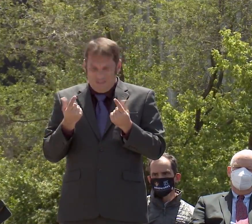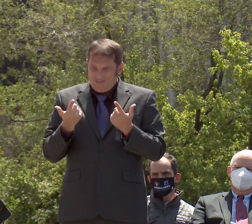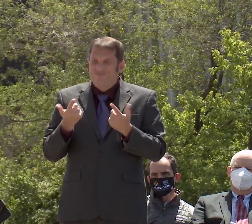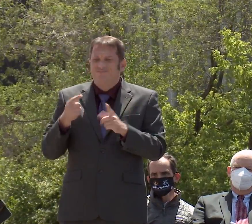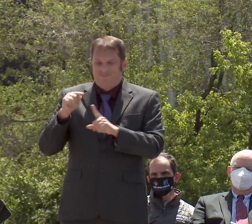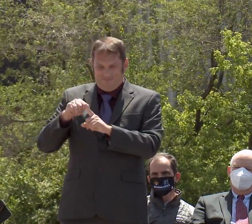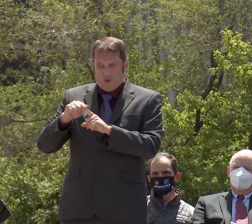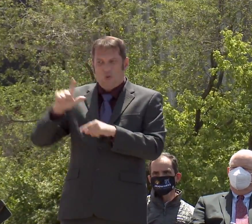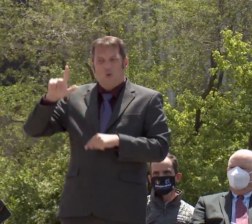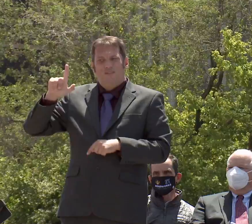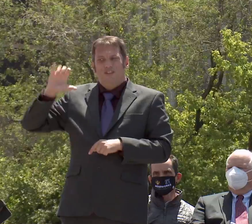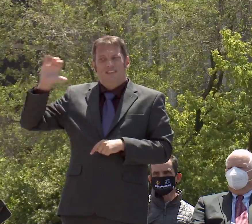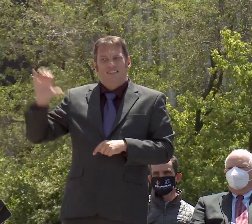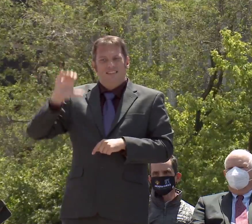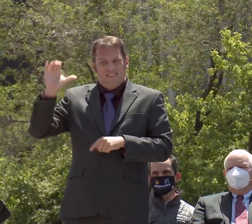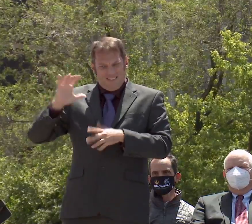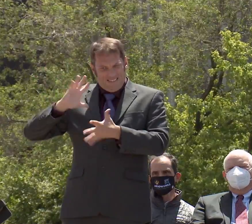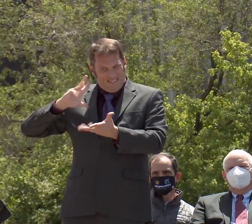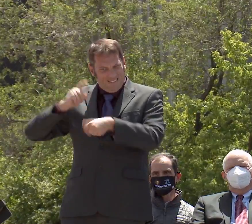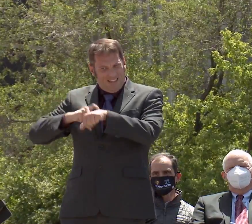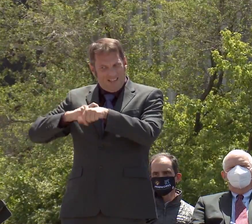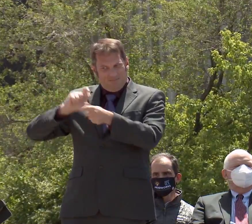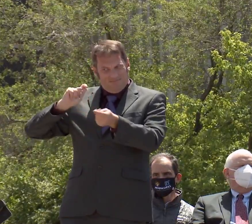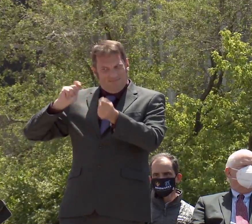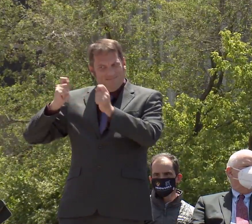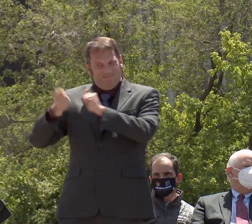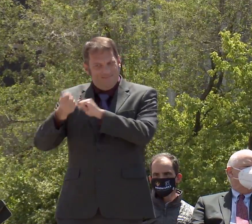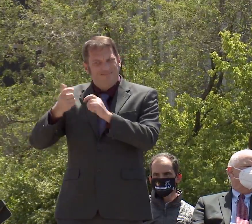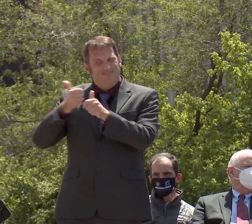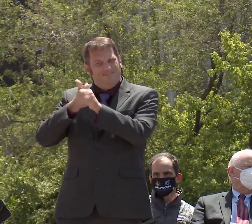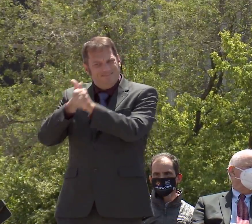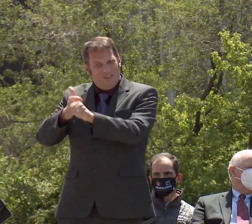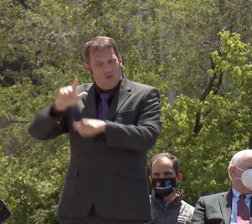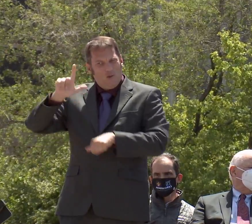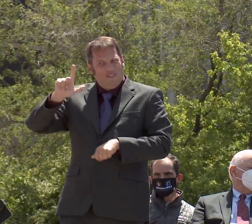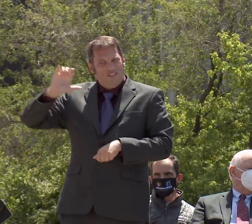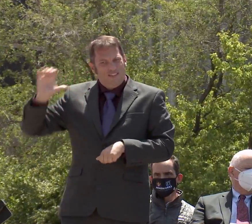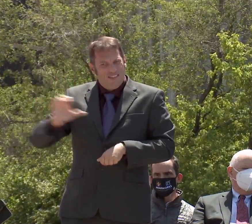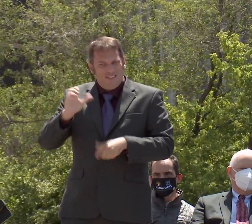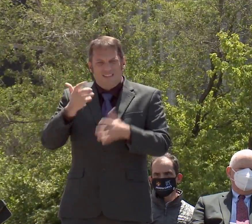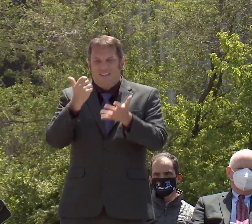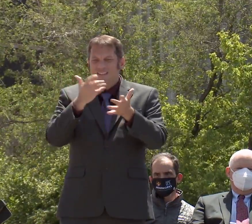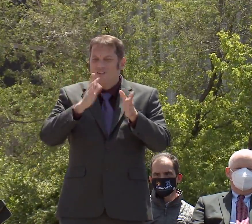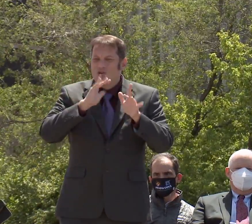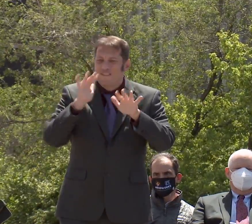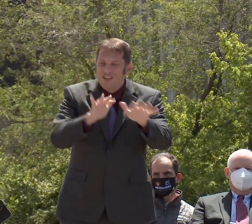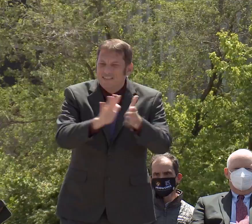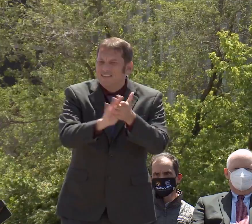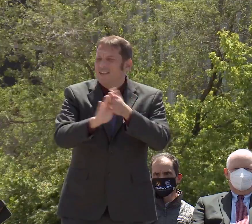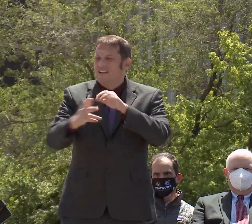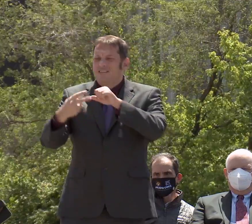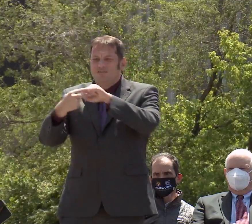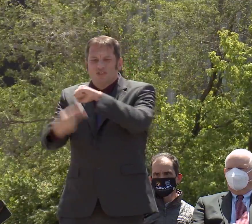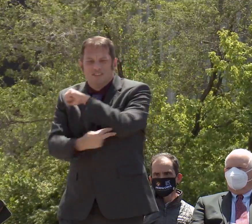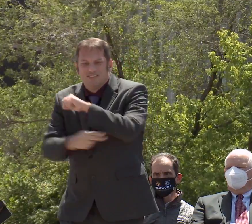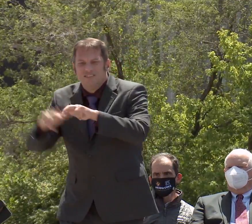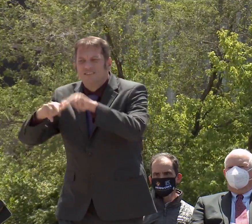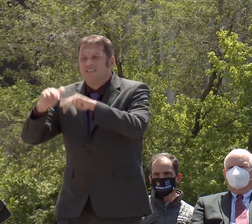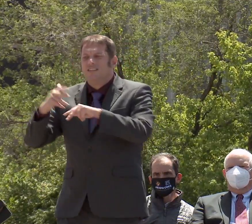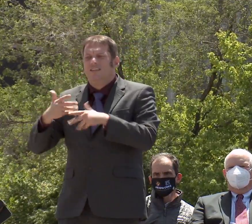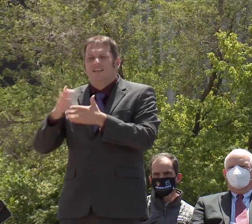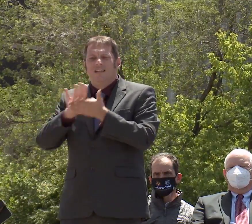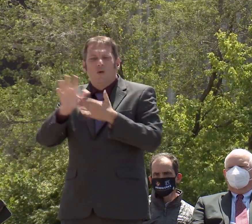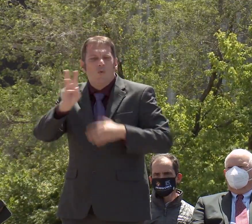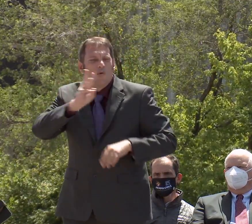it's roads or bridges or transit or wastewater treatment or other waterworks, or whether it's